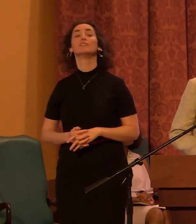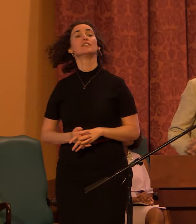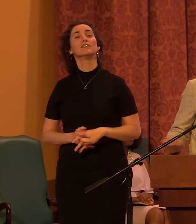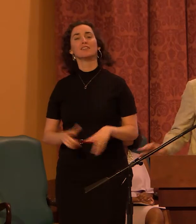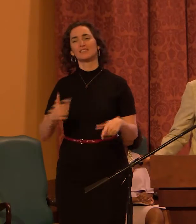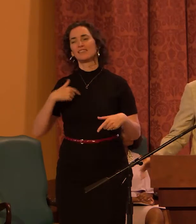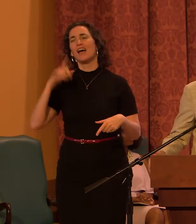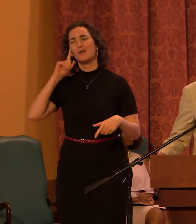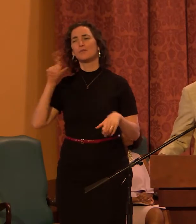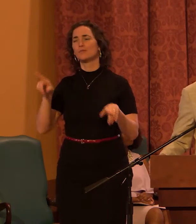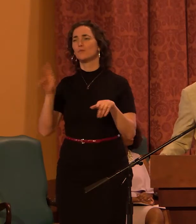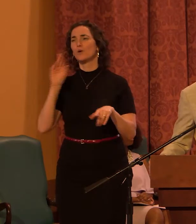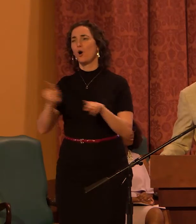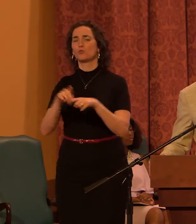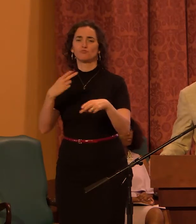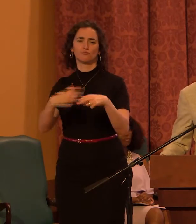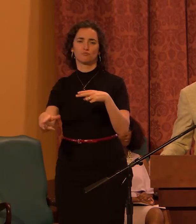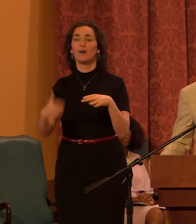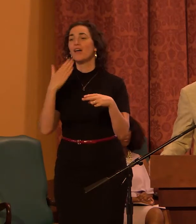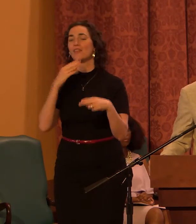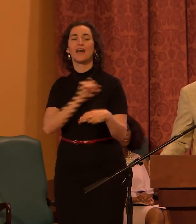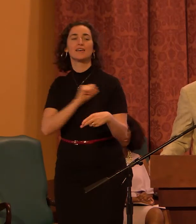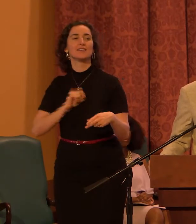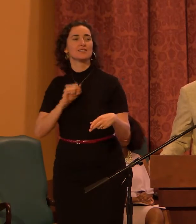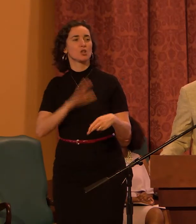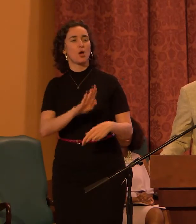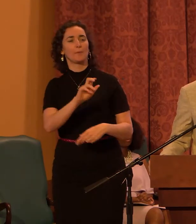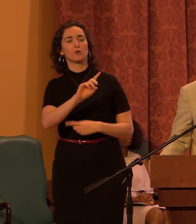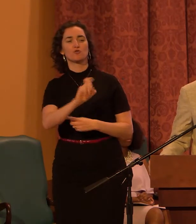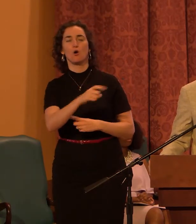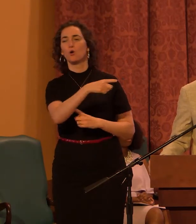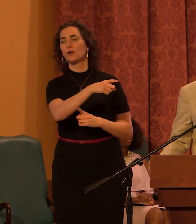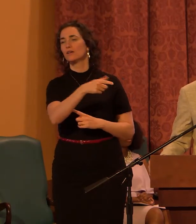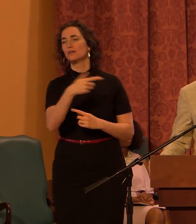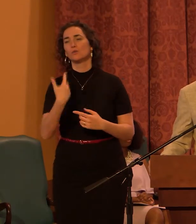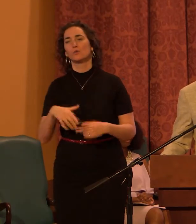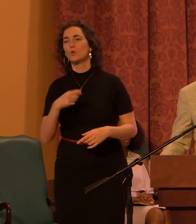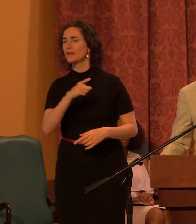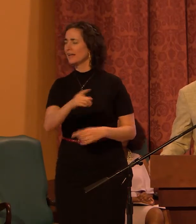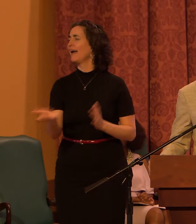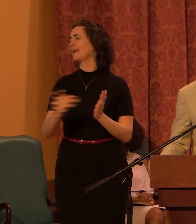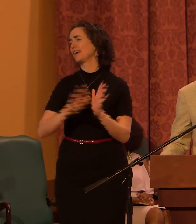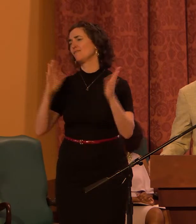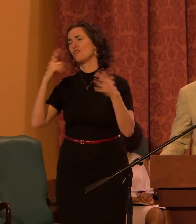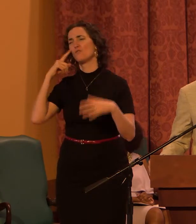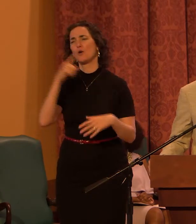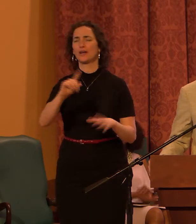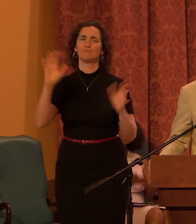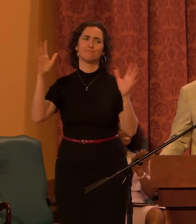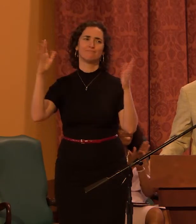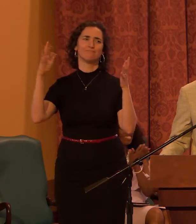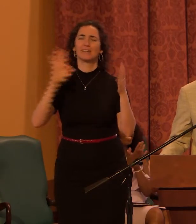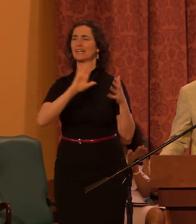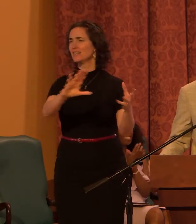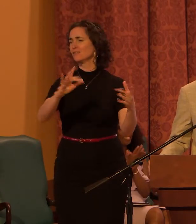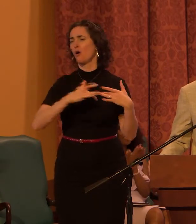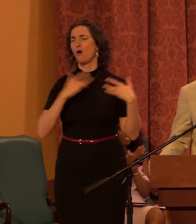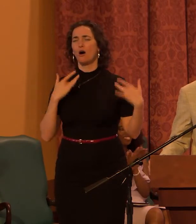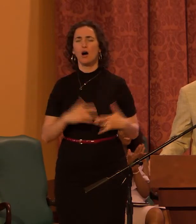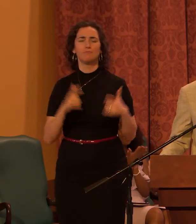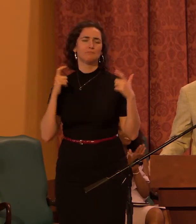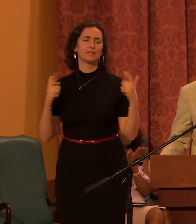I'll be brief also, and I want to thank Senator Boudreaux. He is just, we need to give him another round of applause. His heart is as big as this